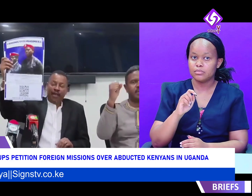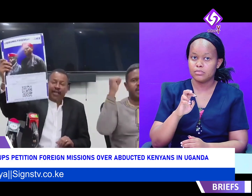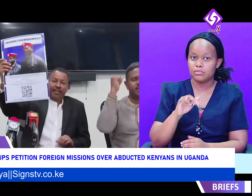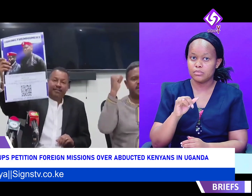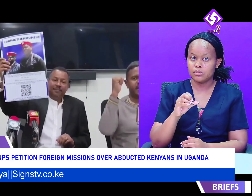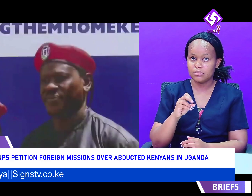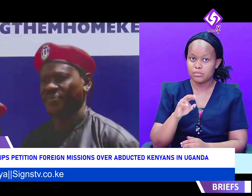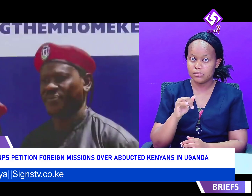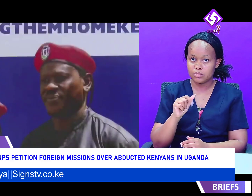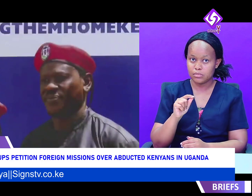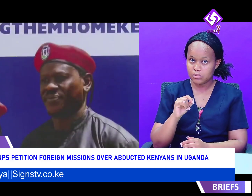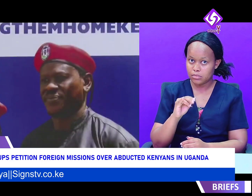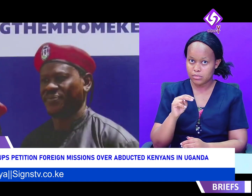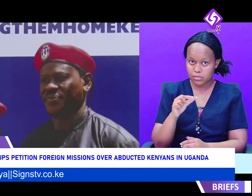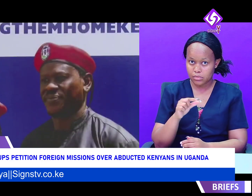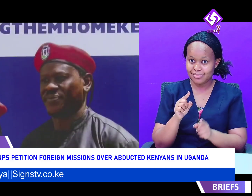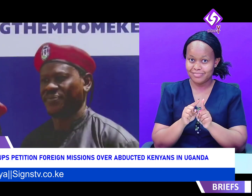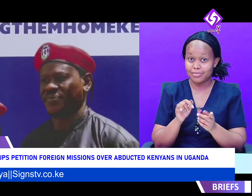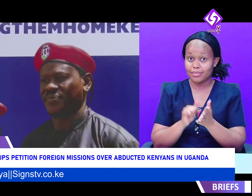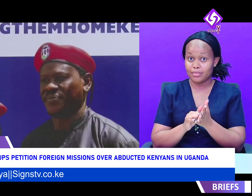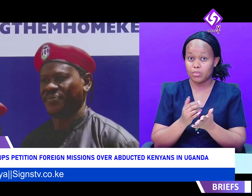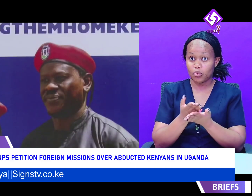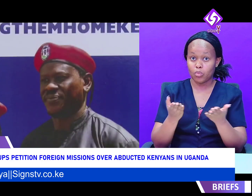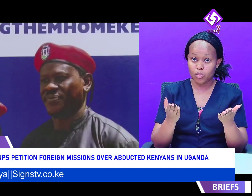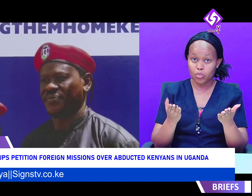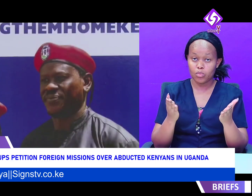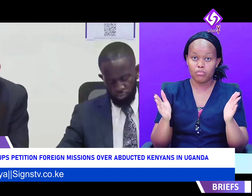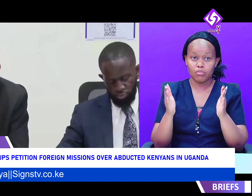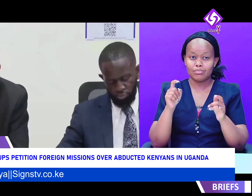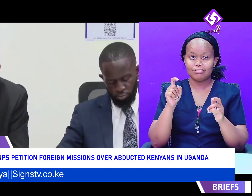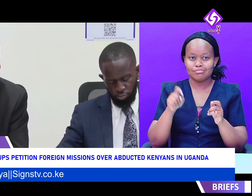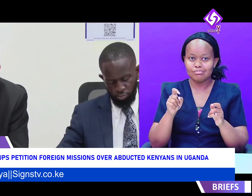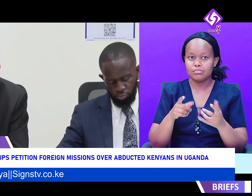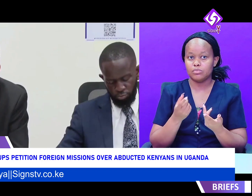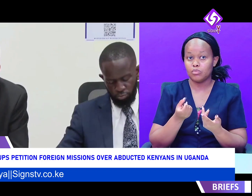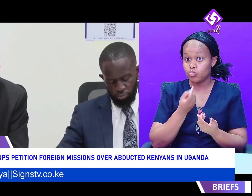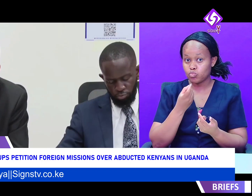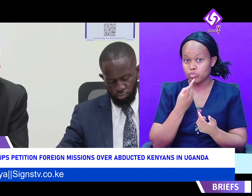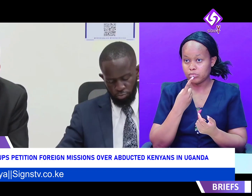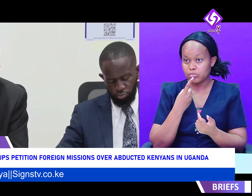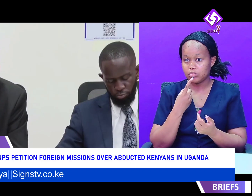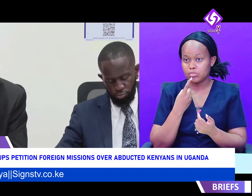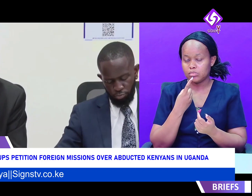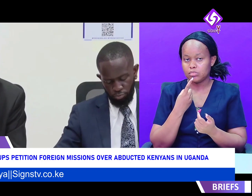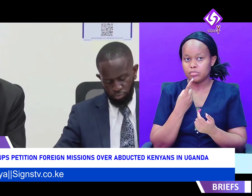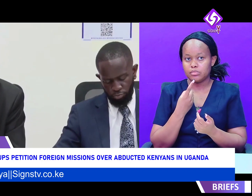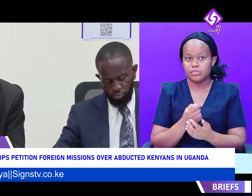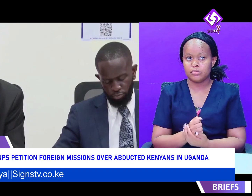credible reports indicating that the health of both men is deteriorating and that they are in